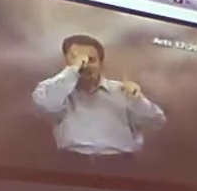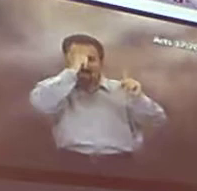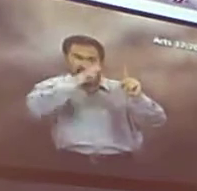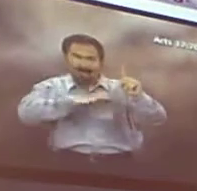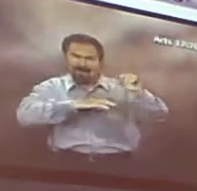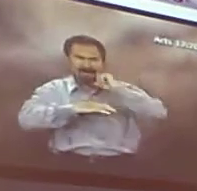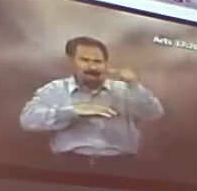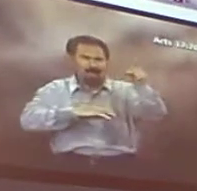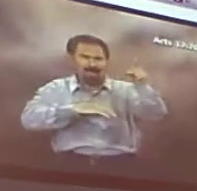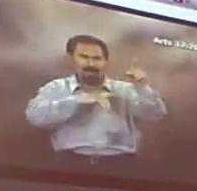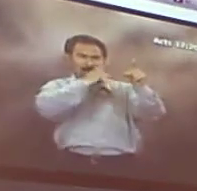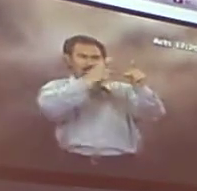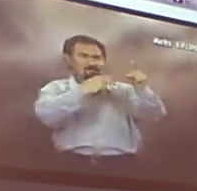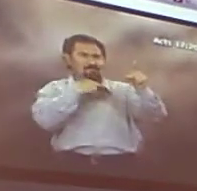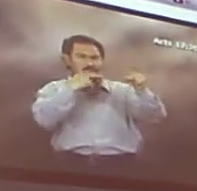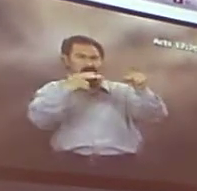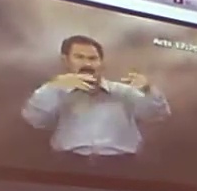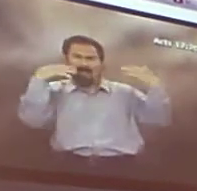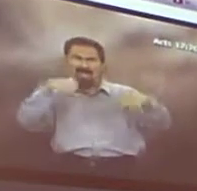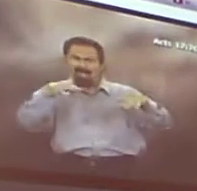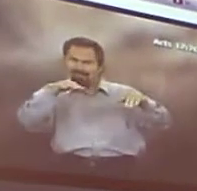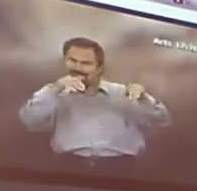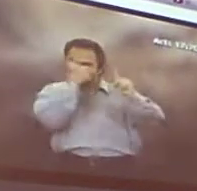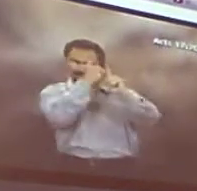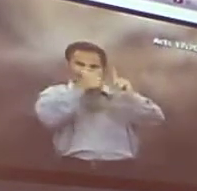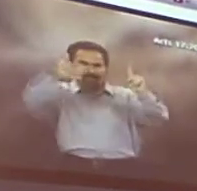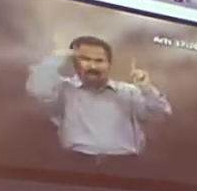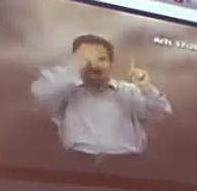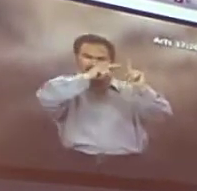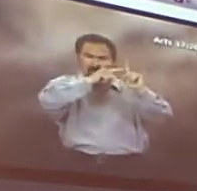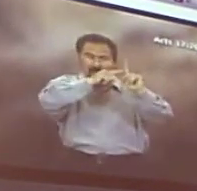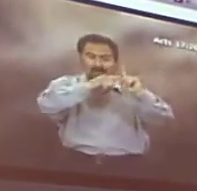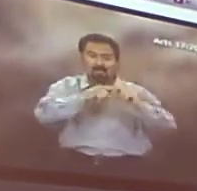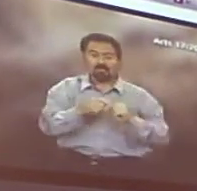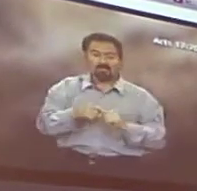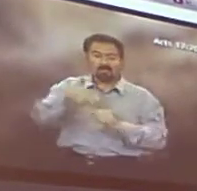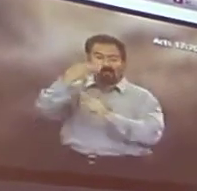voice is not like a man. It's like a